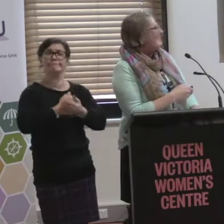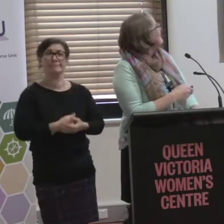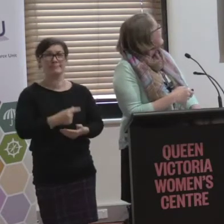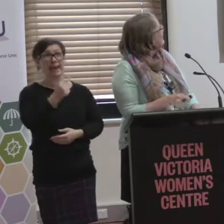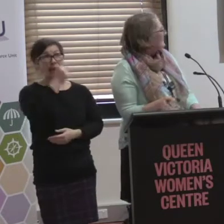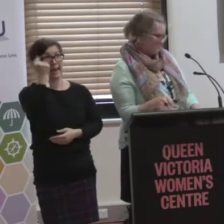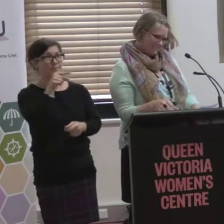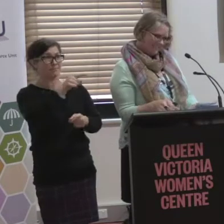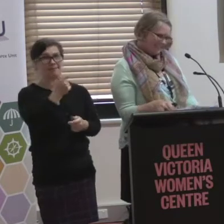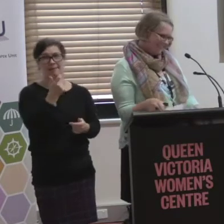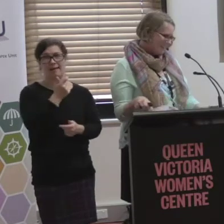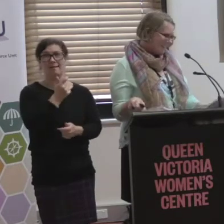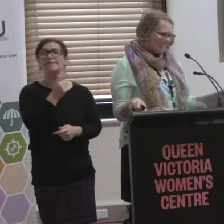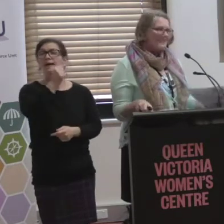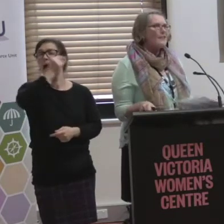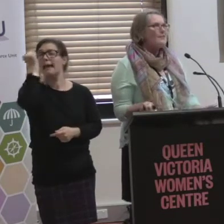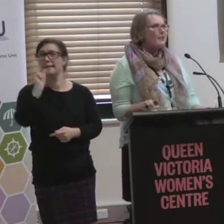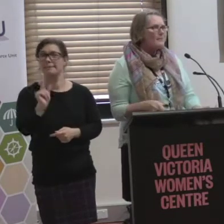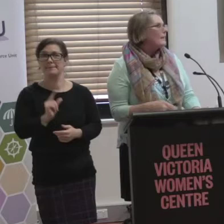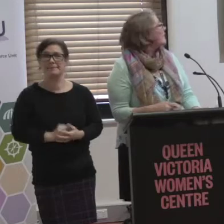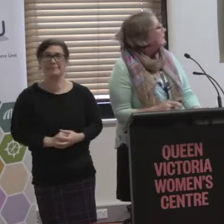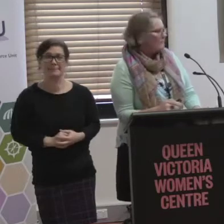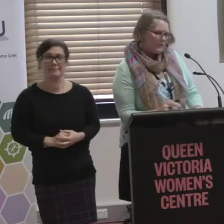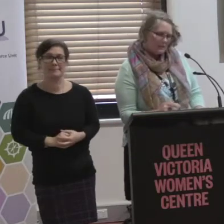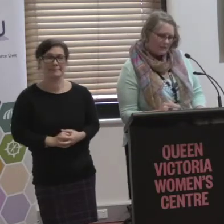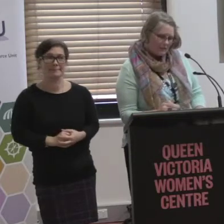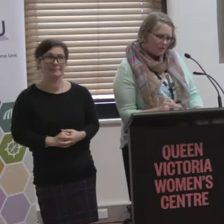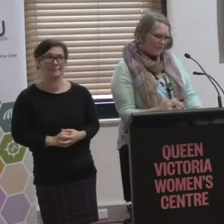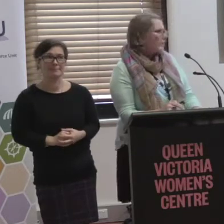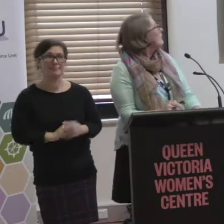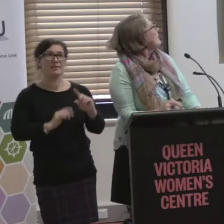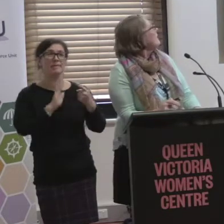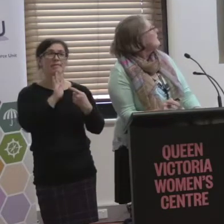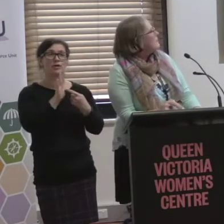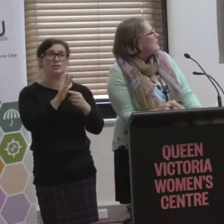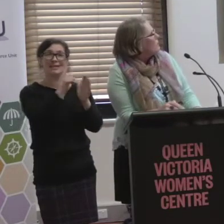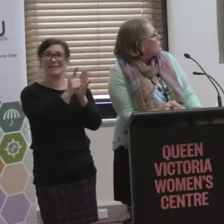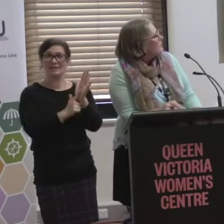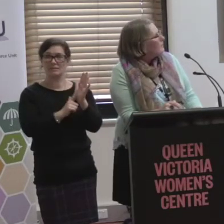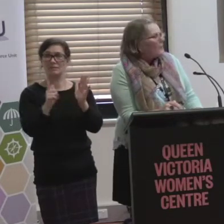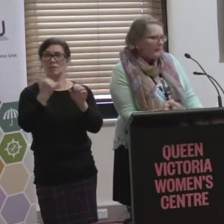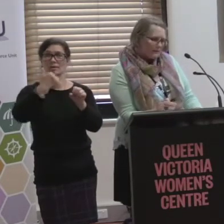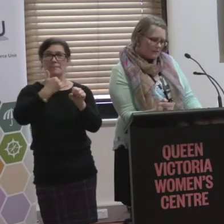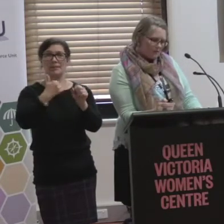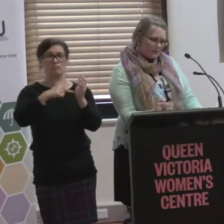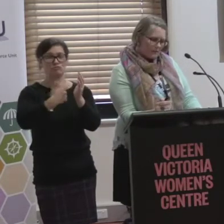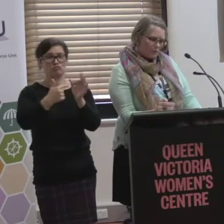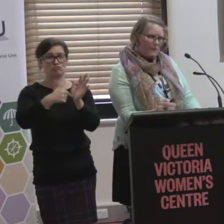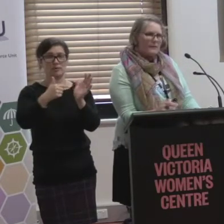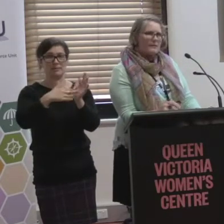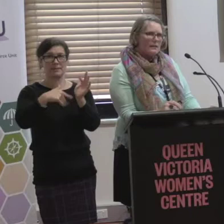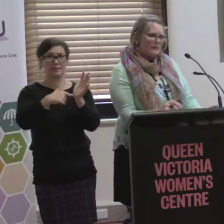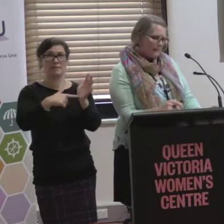aim. Okay. So the first legislation I'm going to look at is the Medical Treatment Planning Decisions Act